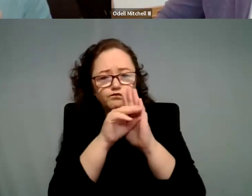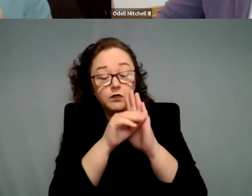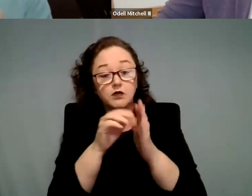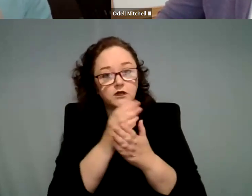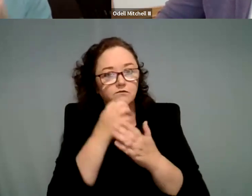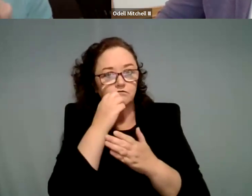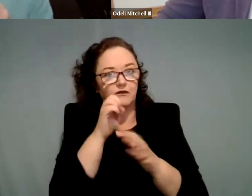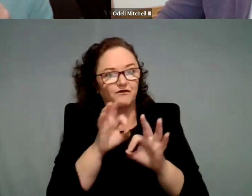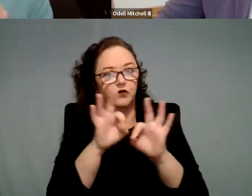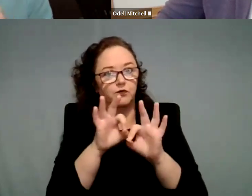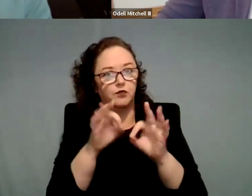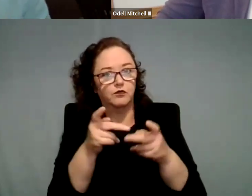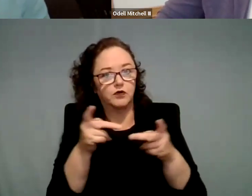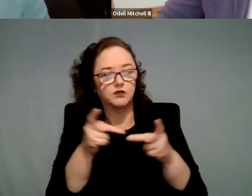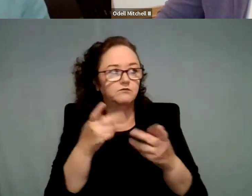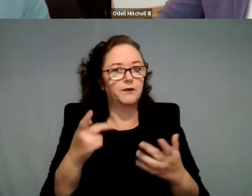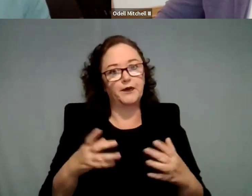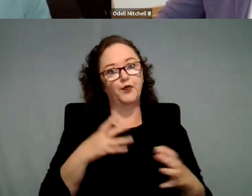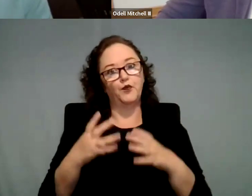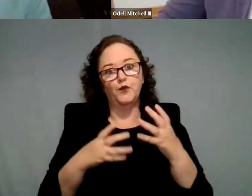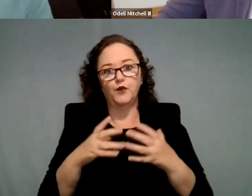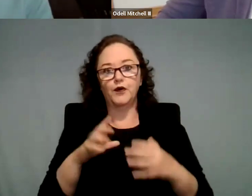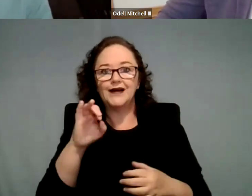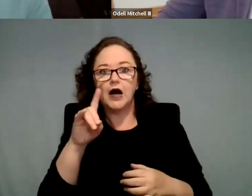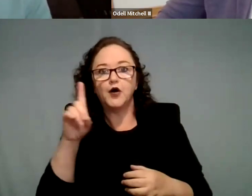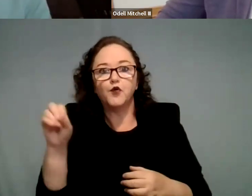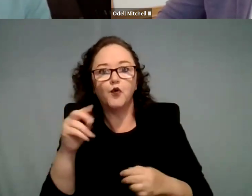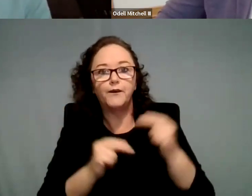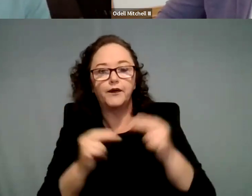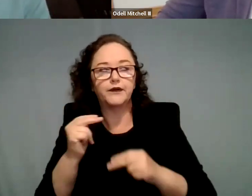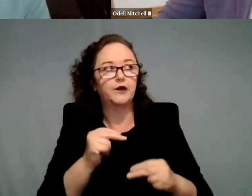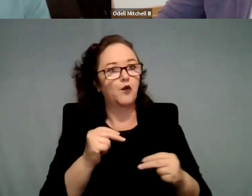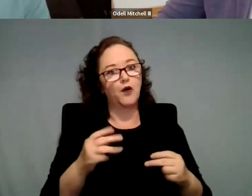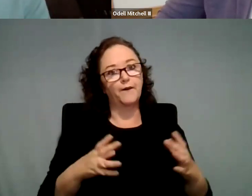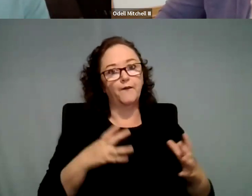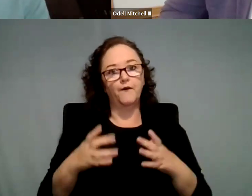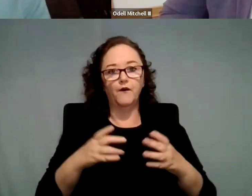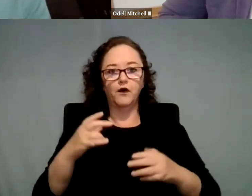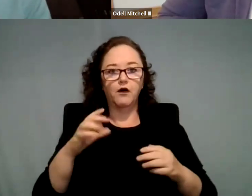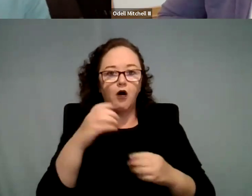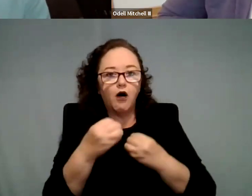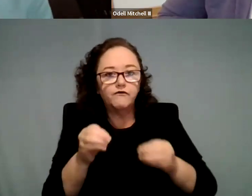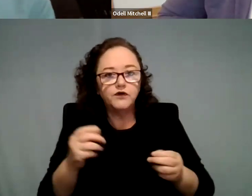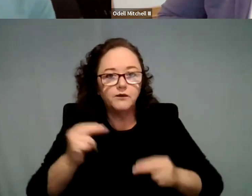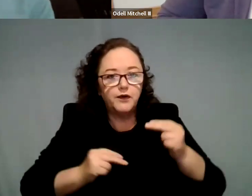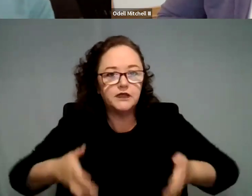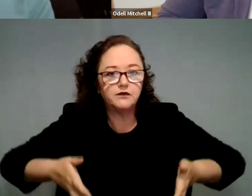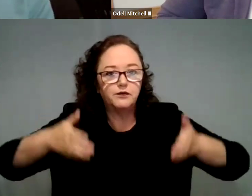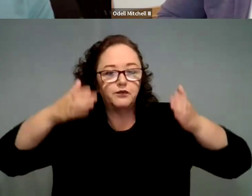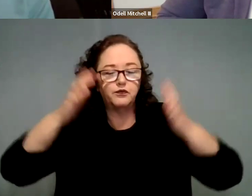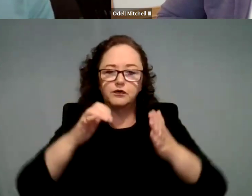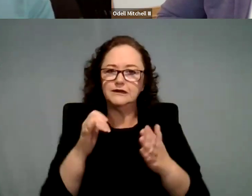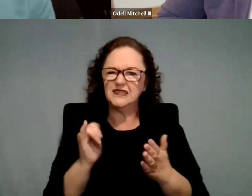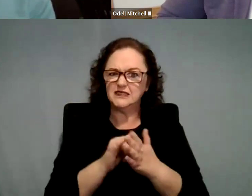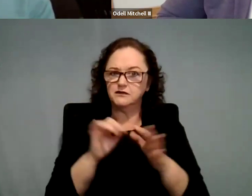like a luxury condo building or a high-end office building, that's a really important coverage. if you have,